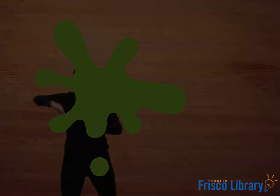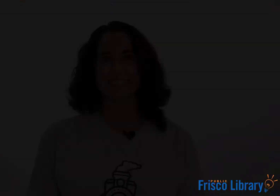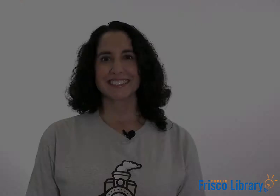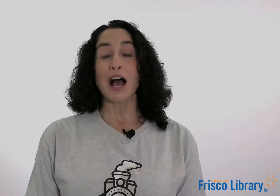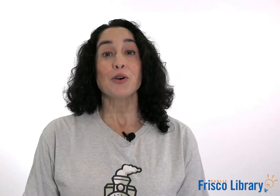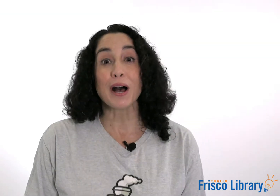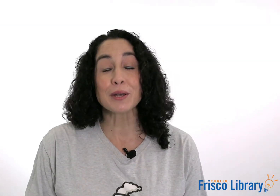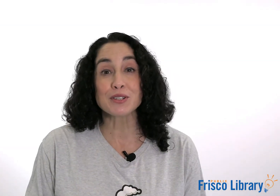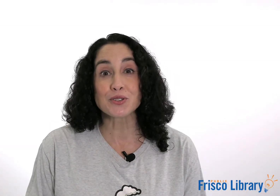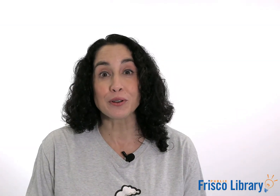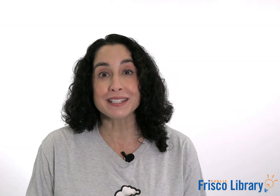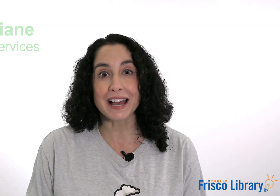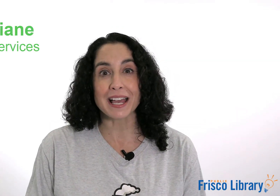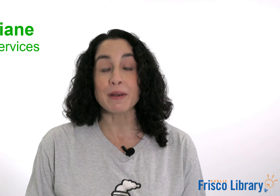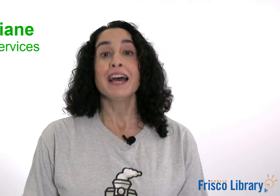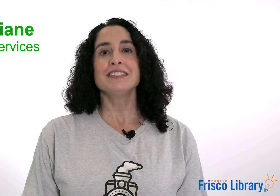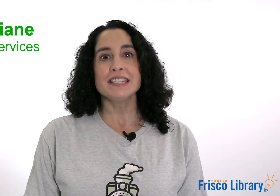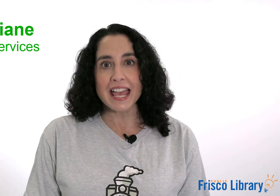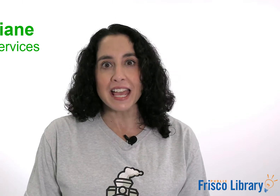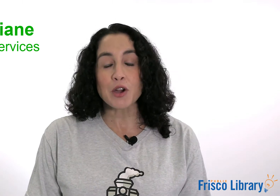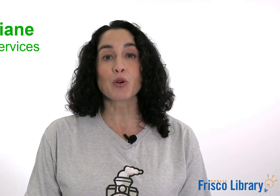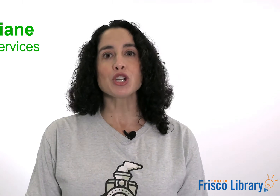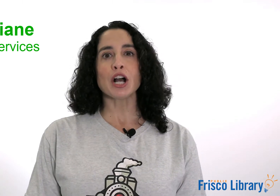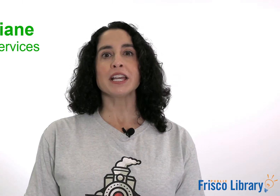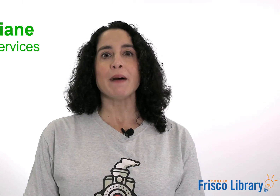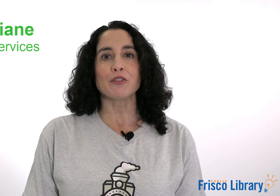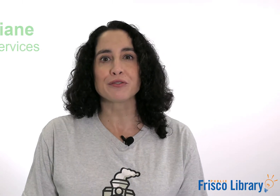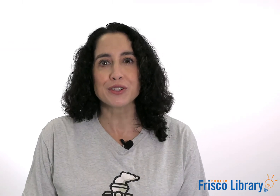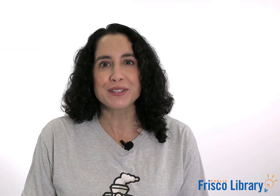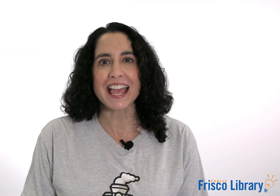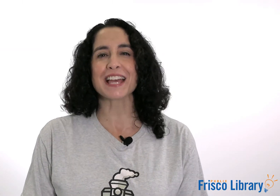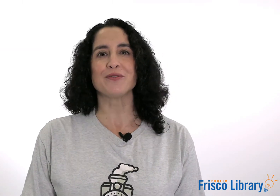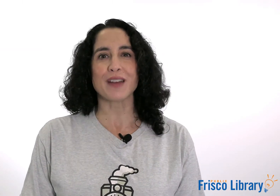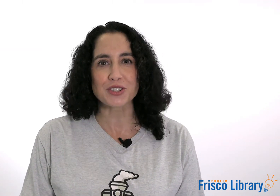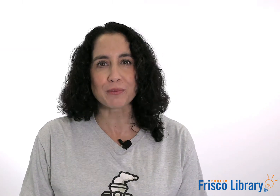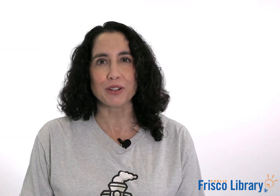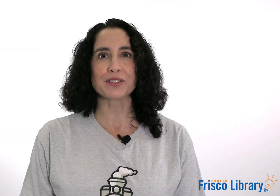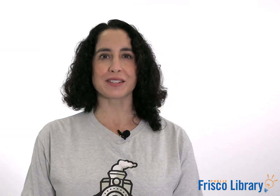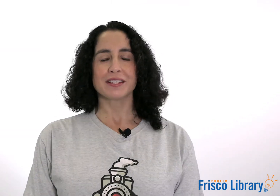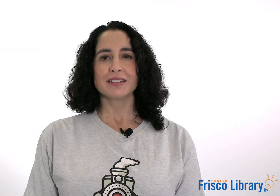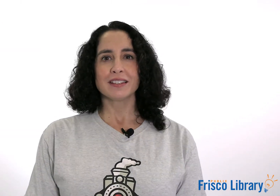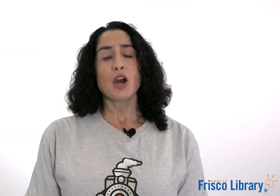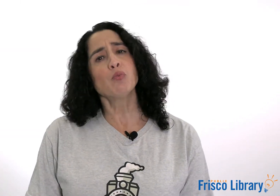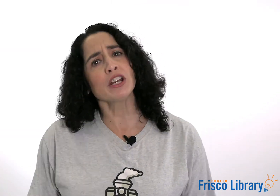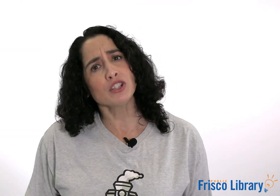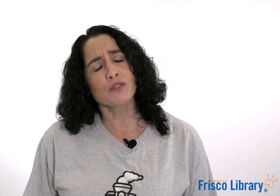Welcome to Storytime. Today, we're talking about fruits and vegetables. What are your